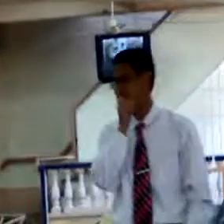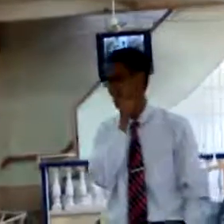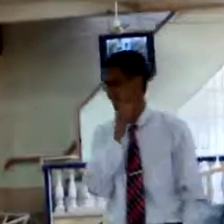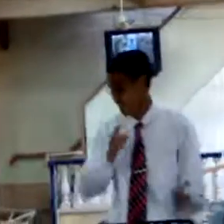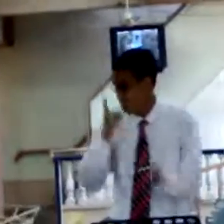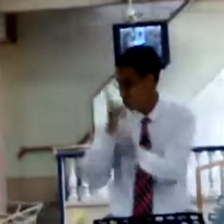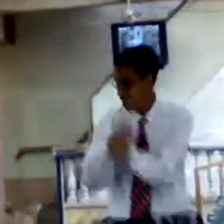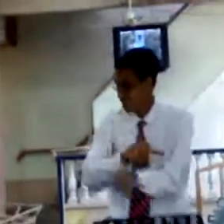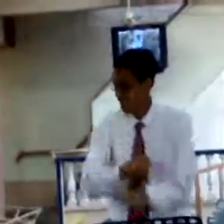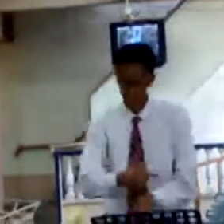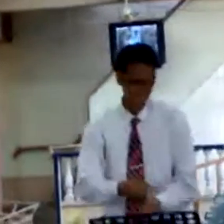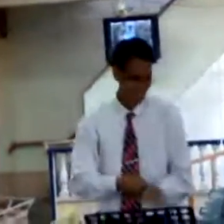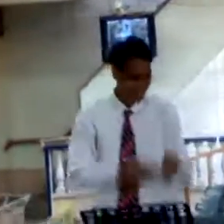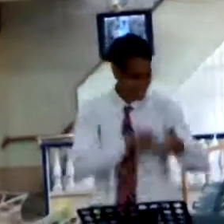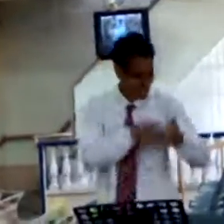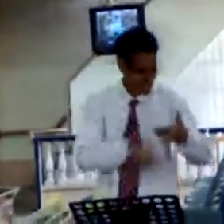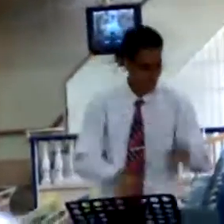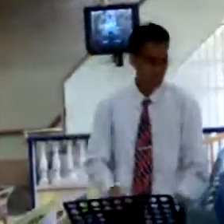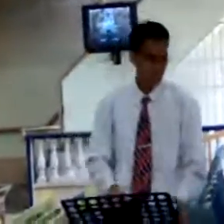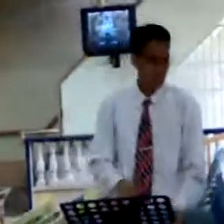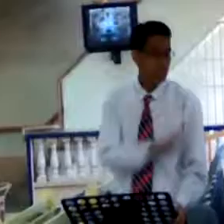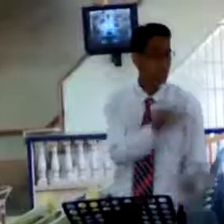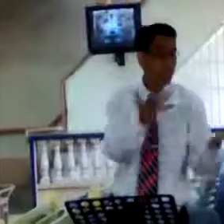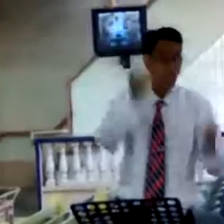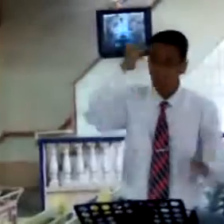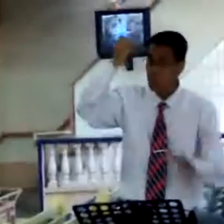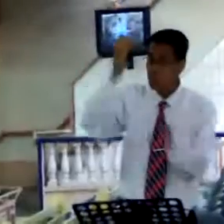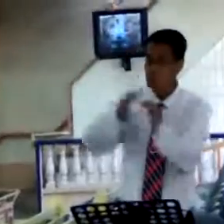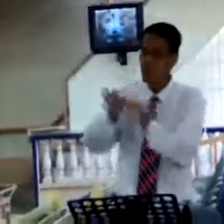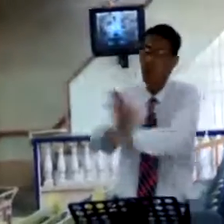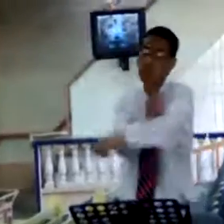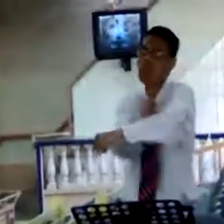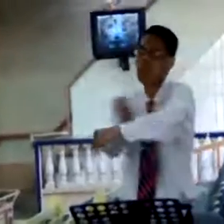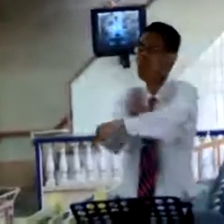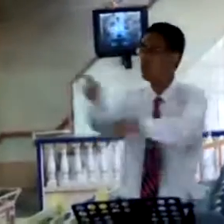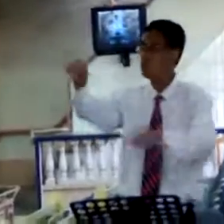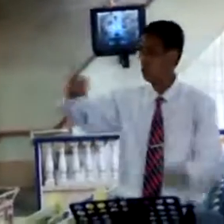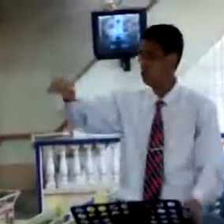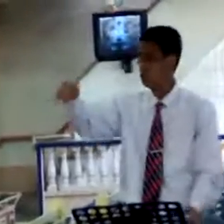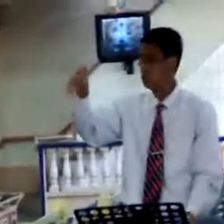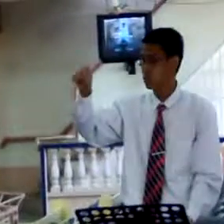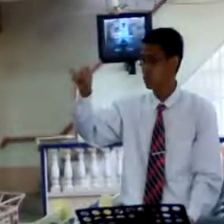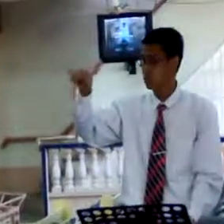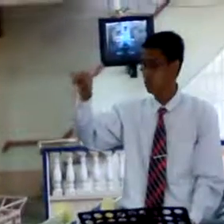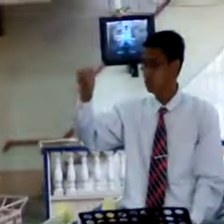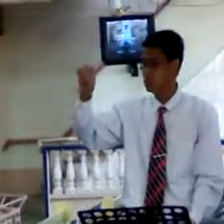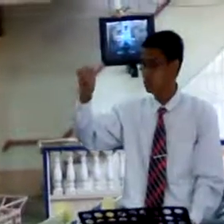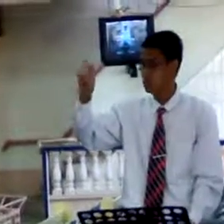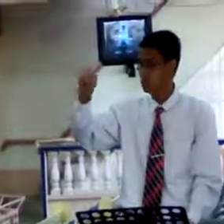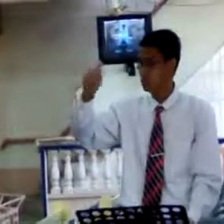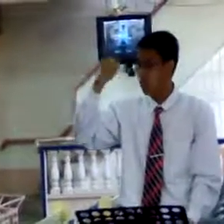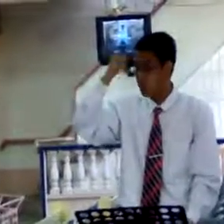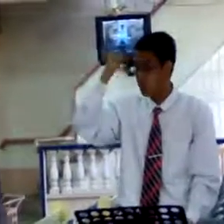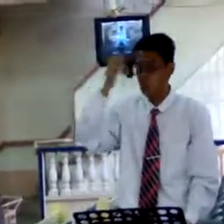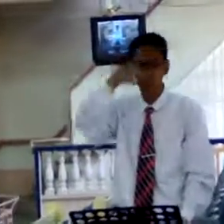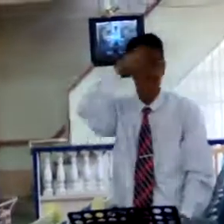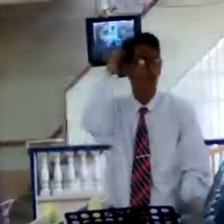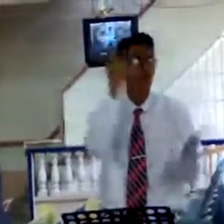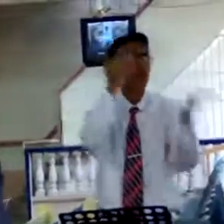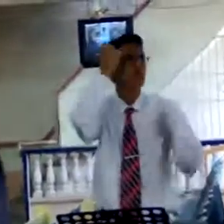You should be thankful to God for your pastor, and your pastor will take you should. You should